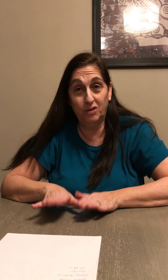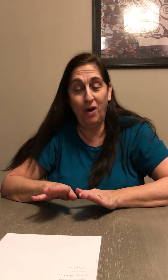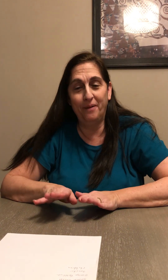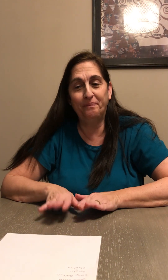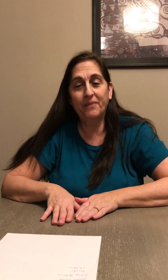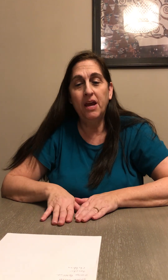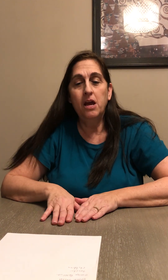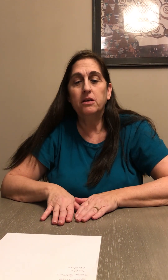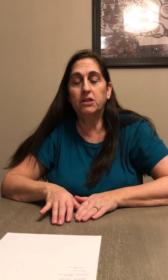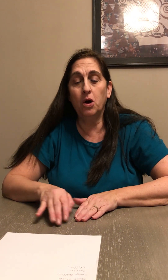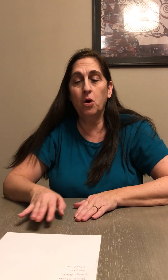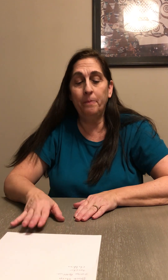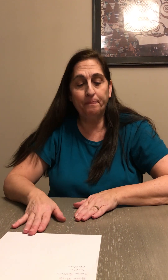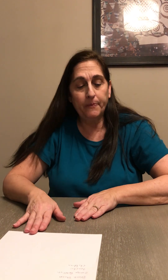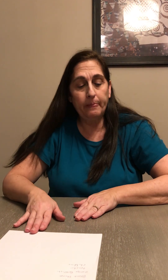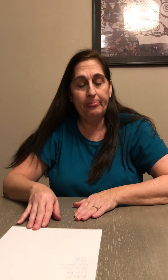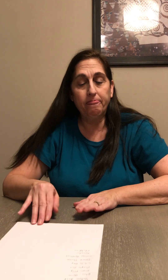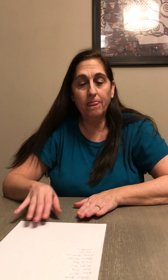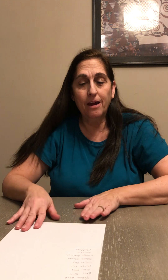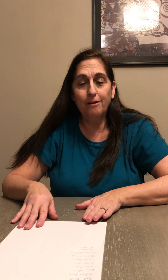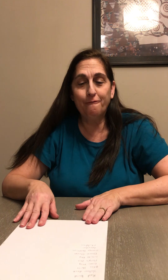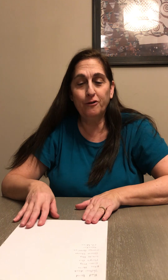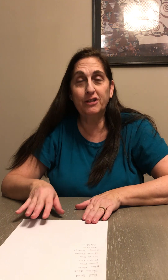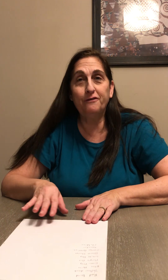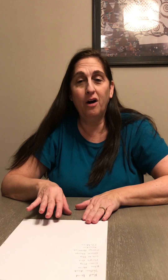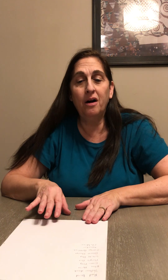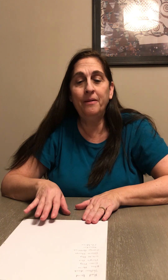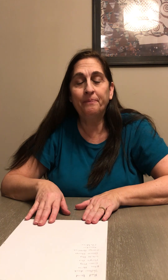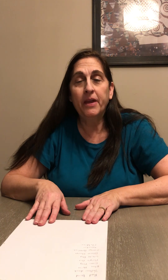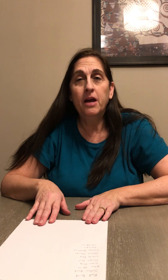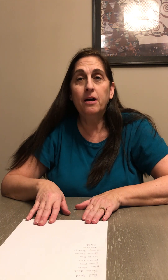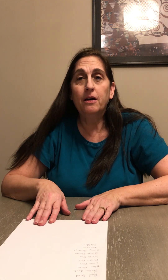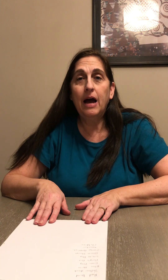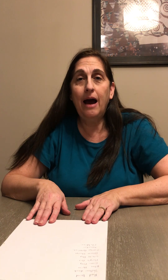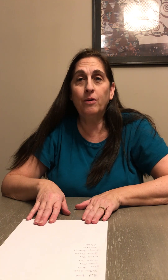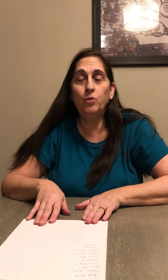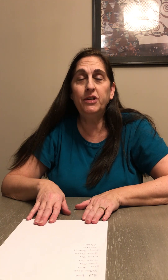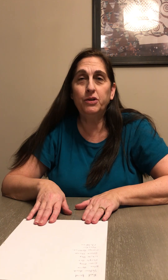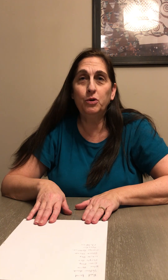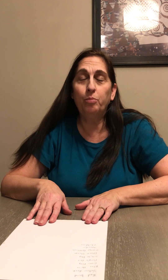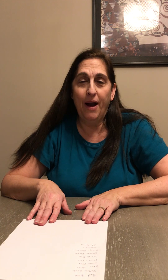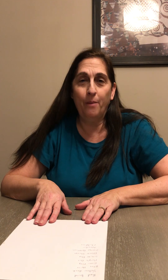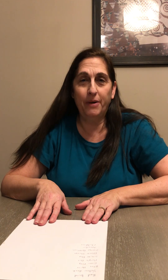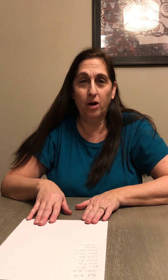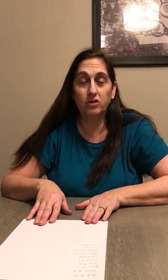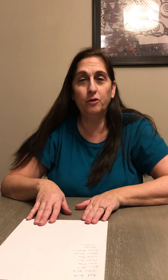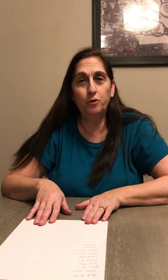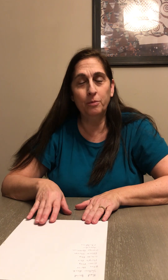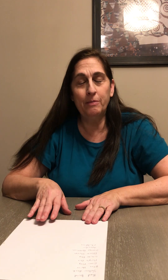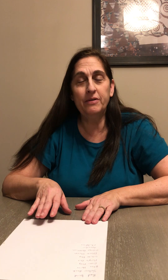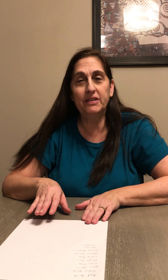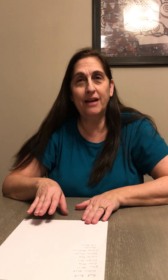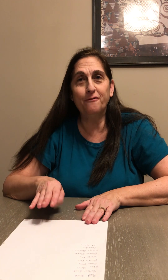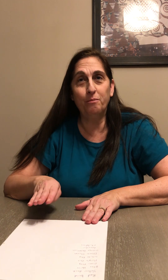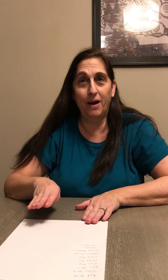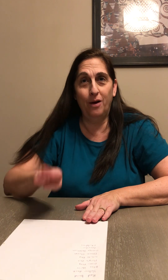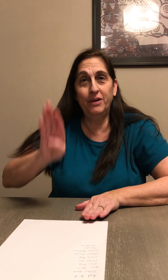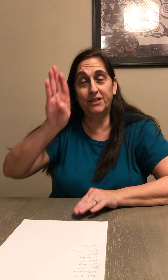well. So, first of all, how do we do brown bear? So if you remember the sign for brown, it's a